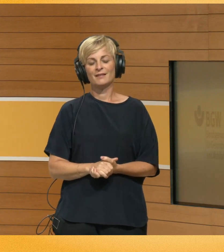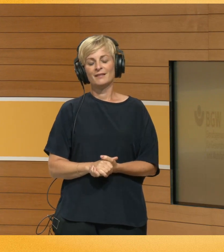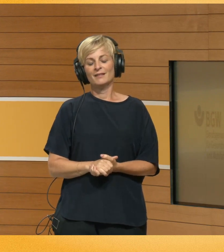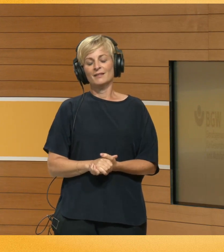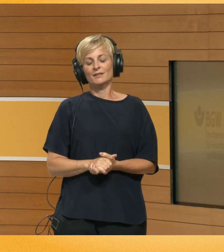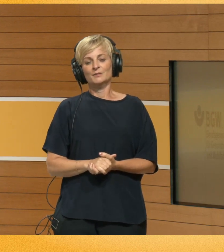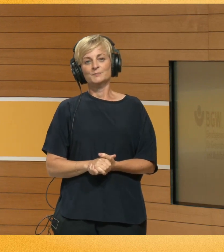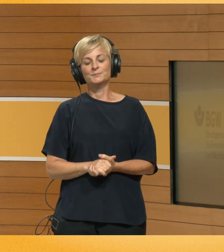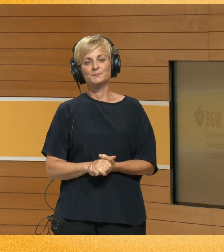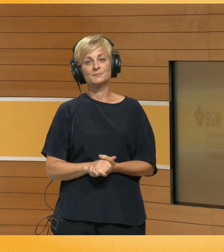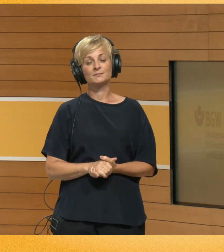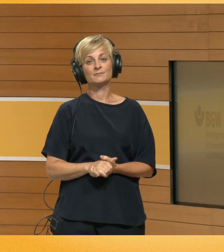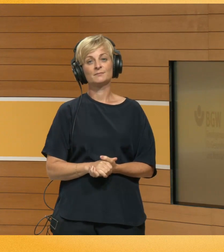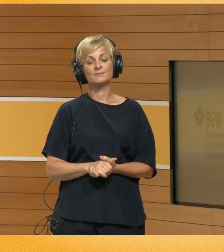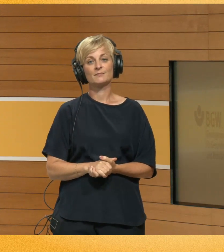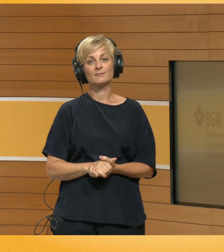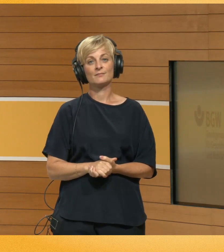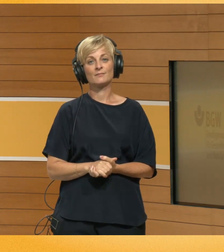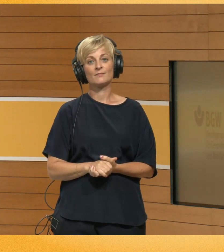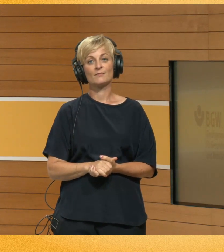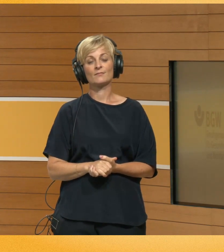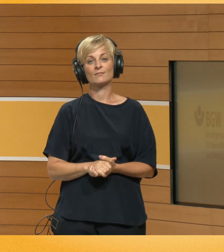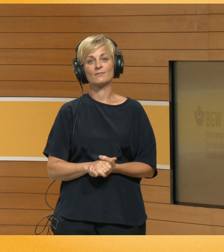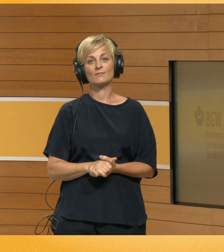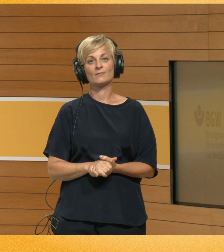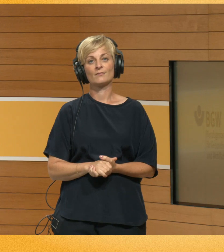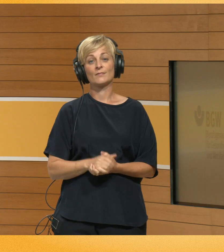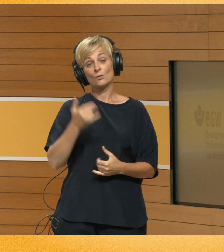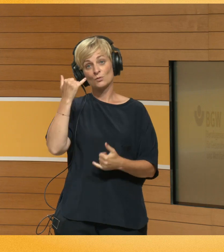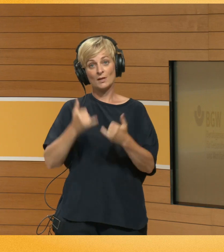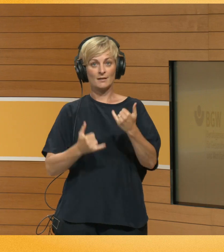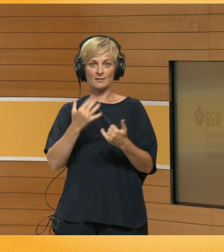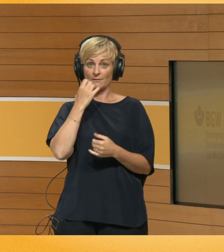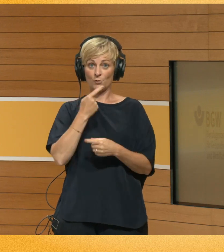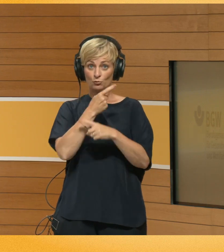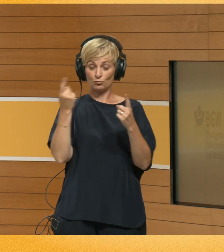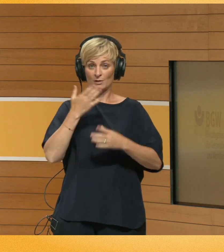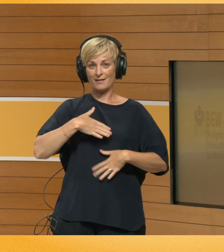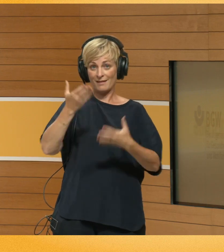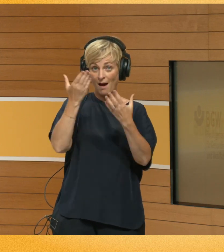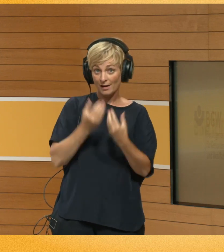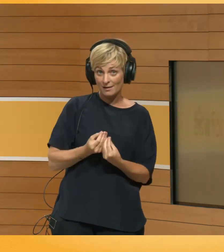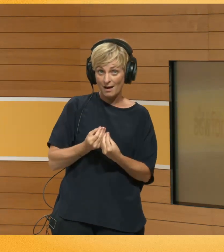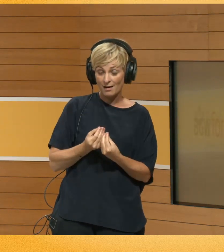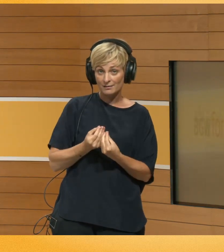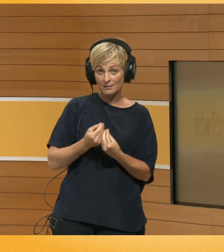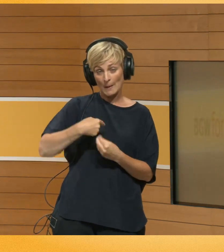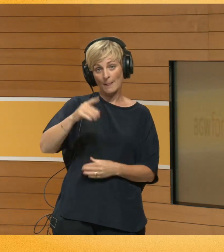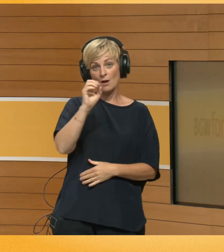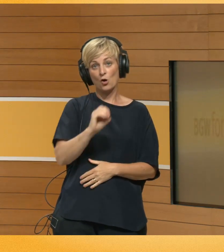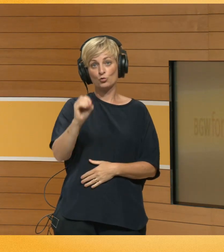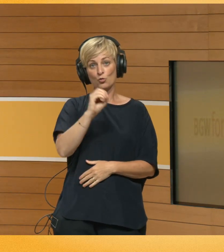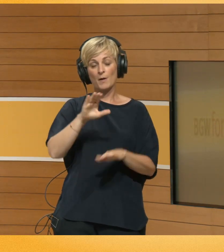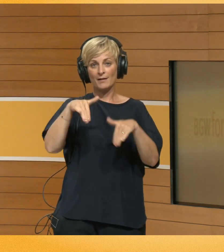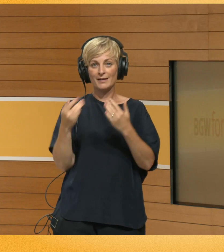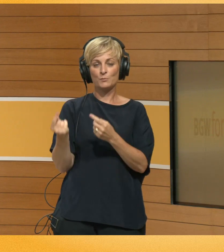conference in New York City in October. If you have the chance to go or register online, you're more than welcome. BGW is one of